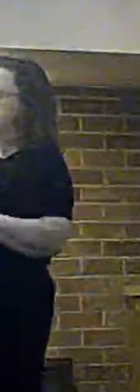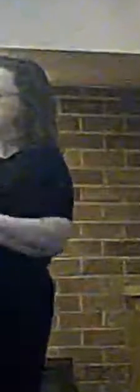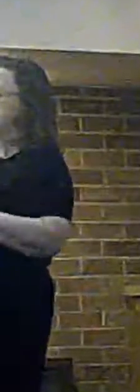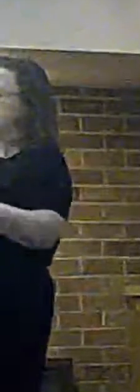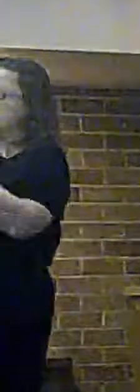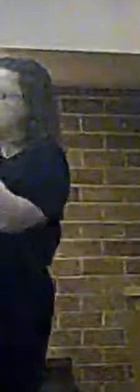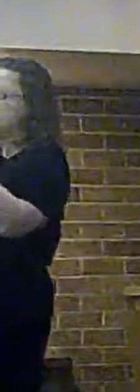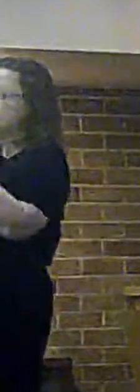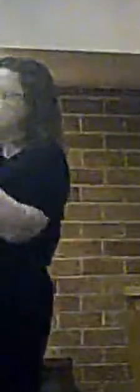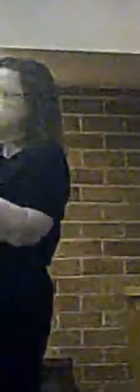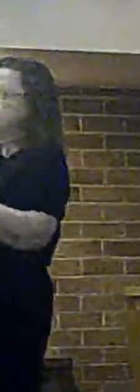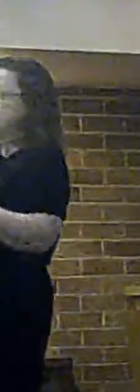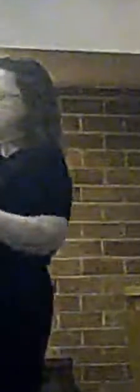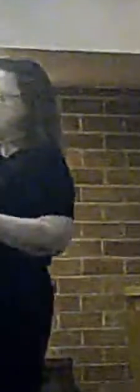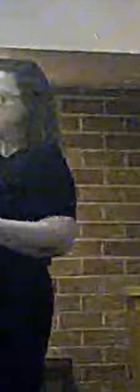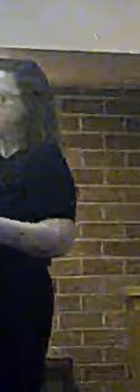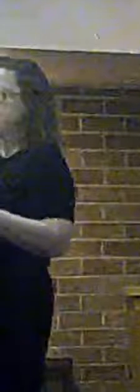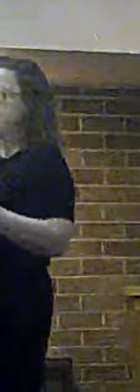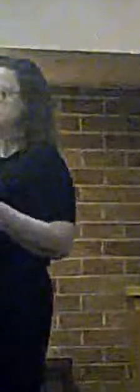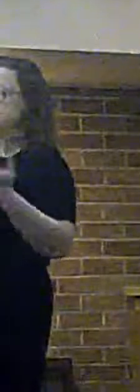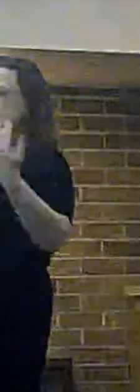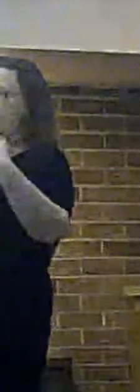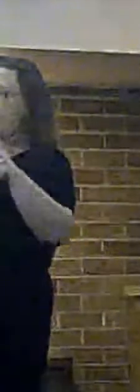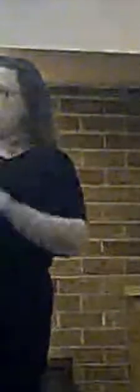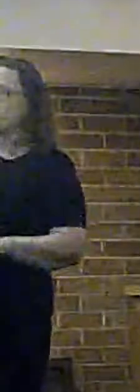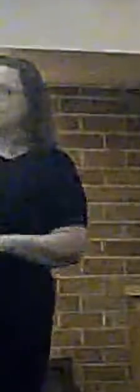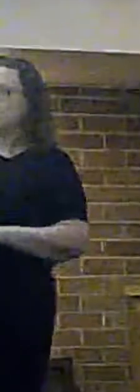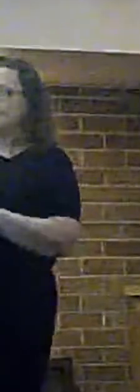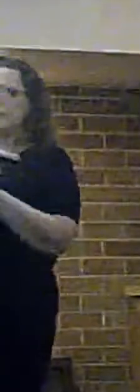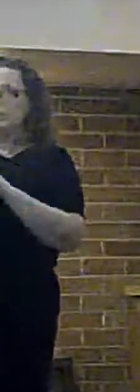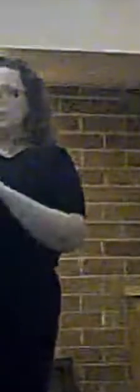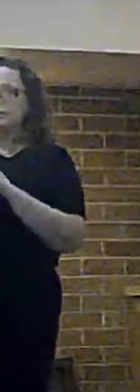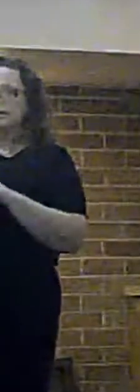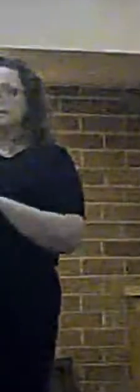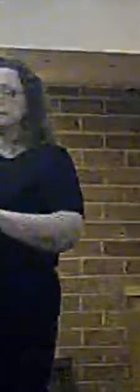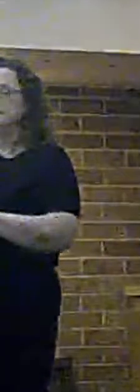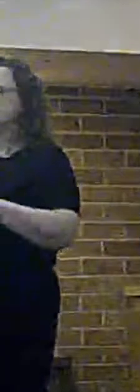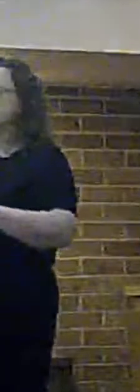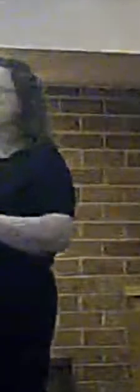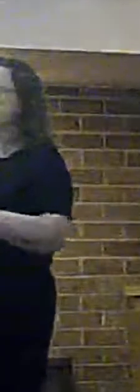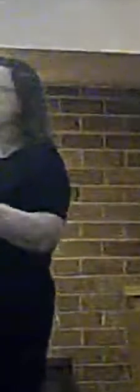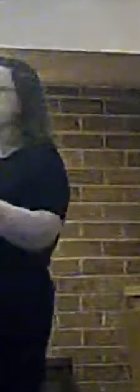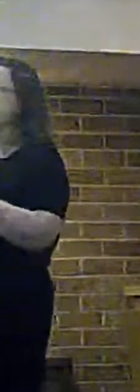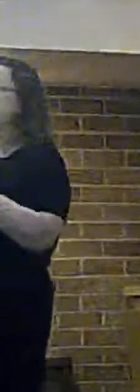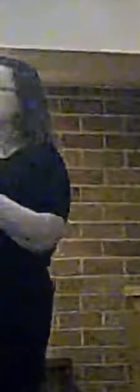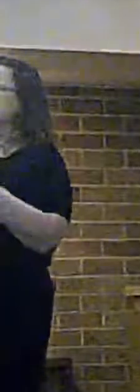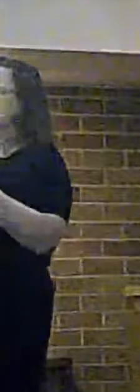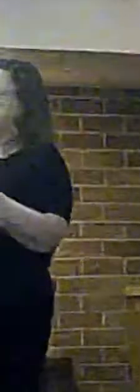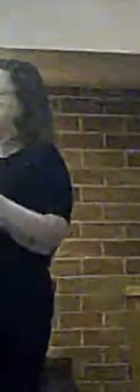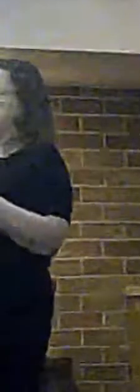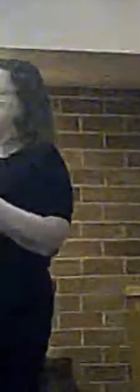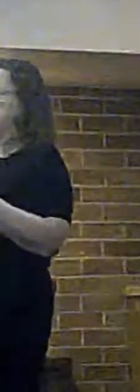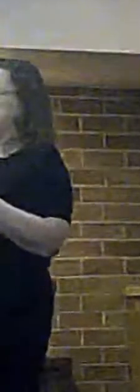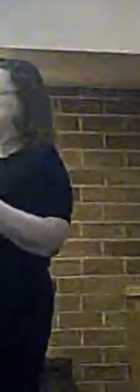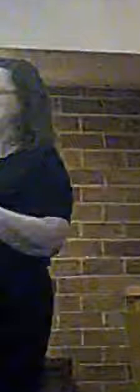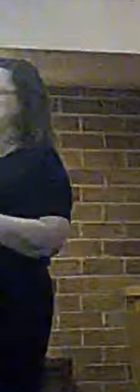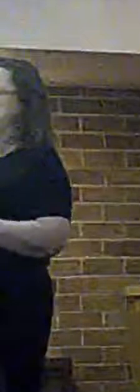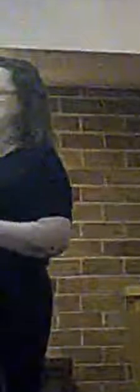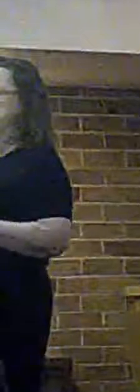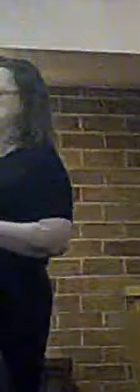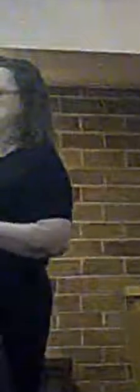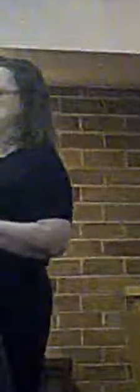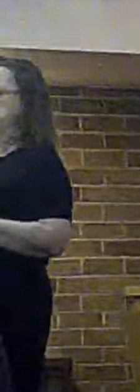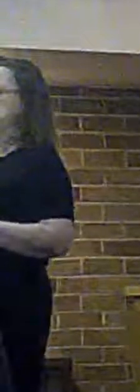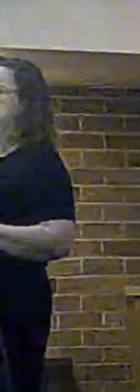to close West Kirby outright and remain in Upton against my recommendation, then